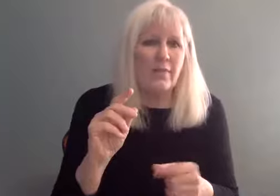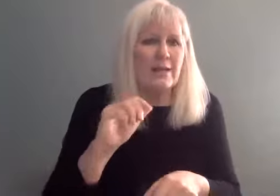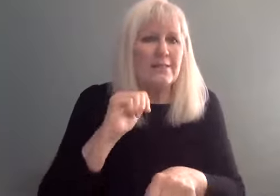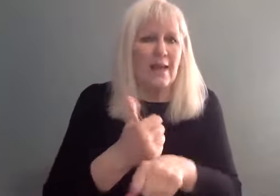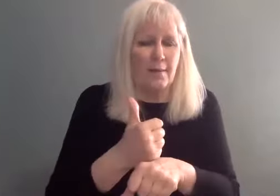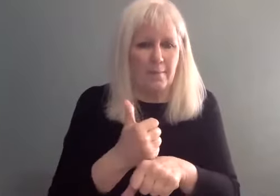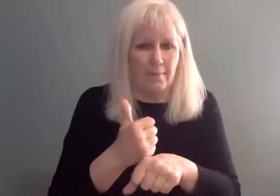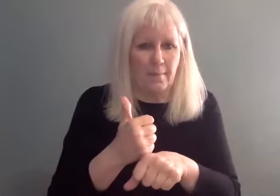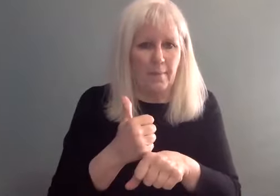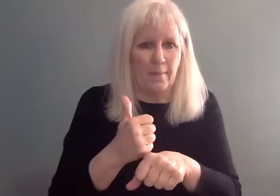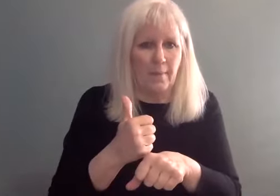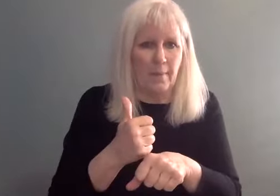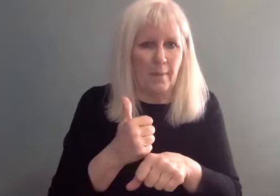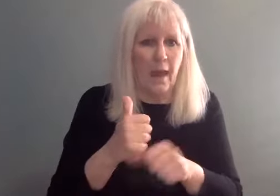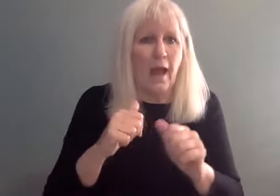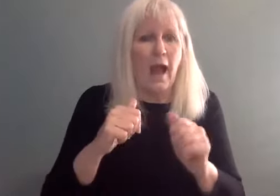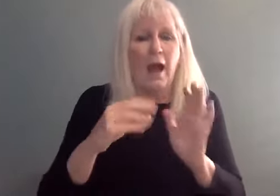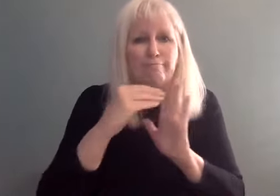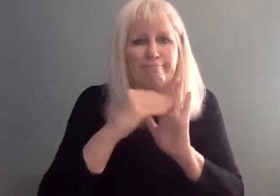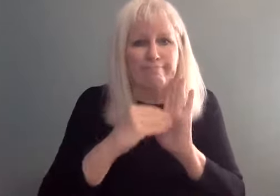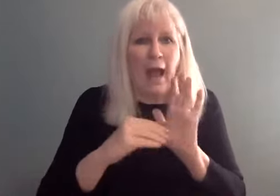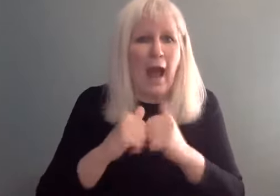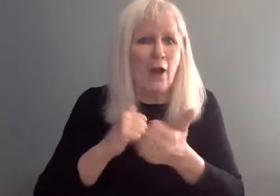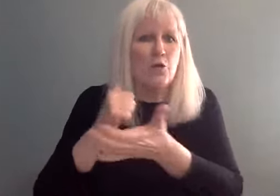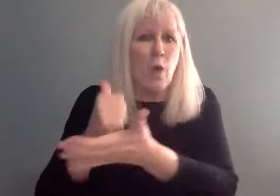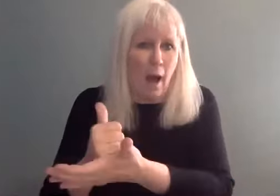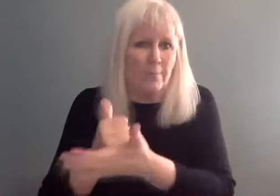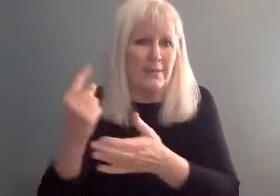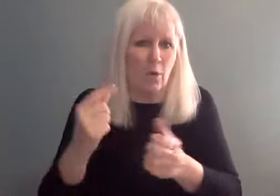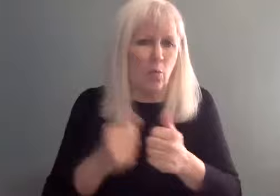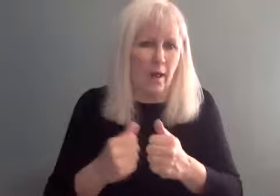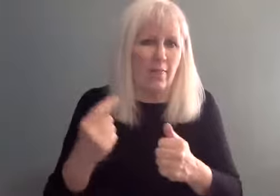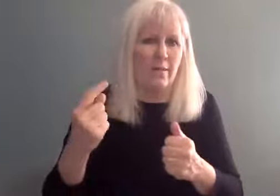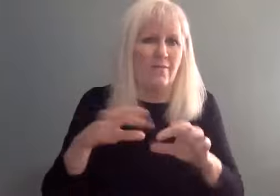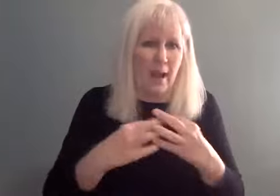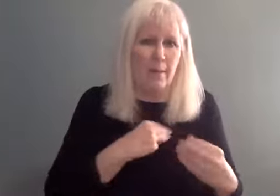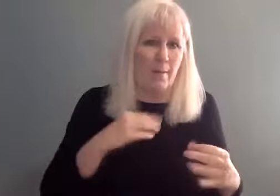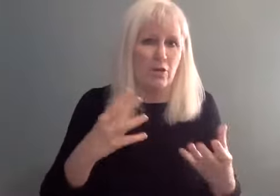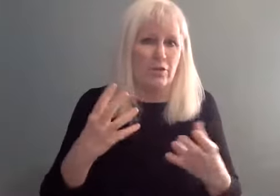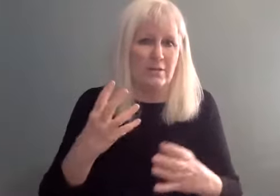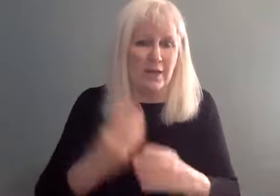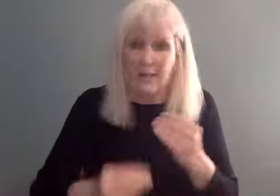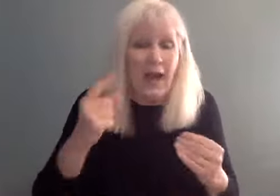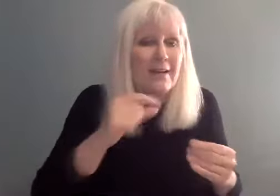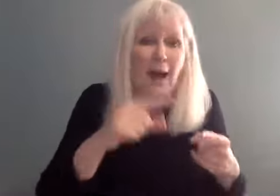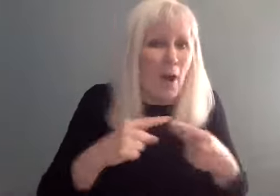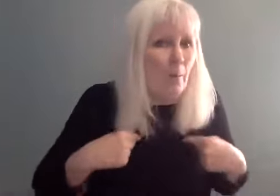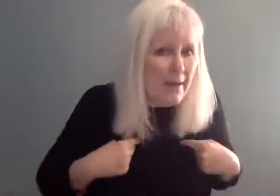in place how to help her. And I was grateful that once again, it's not about me. And so